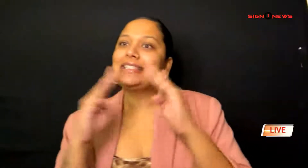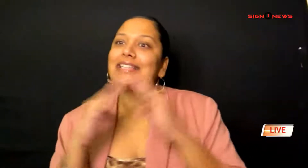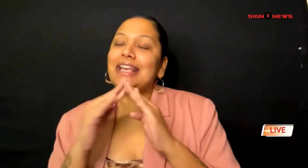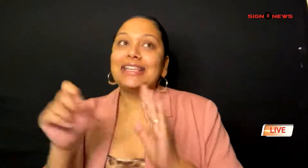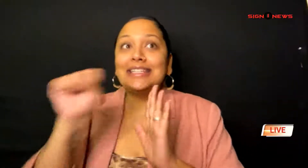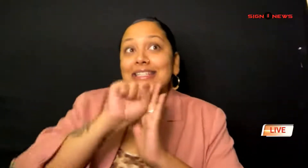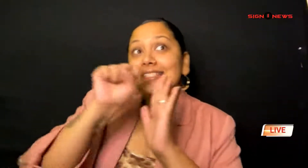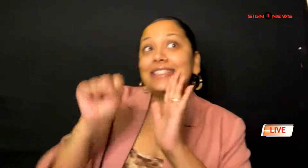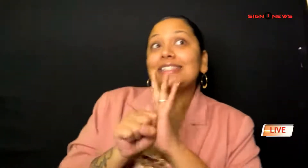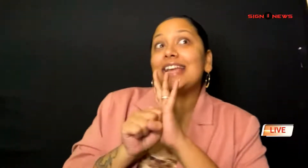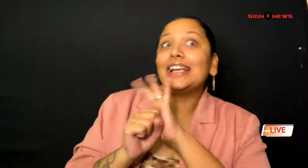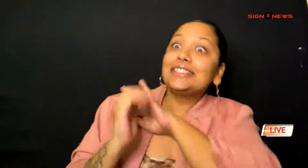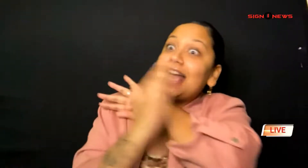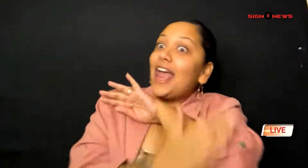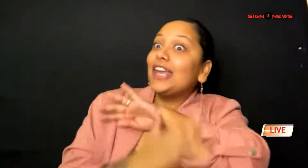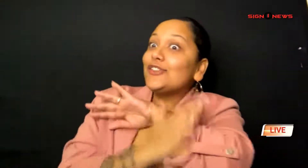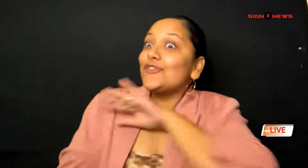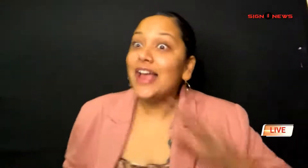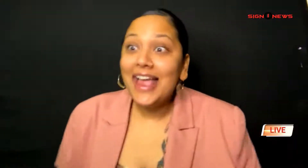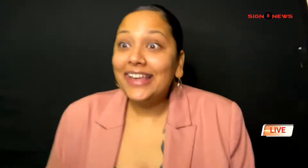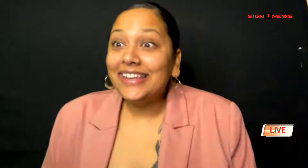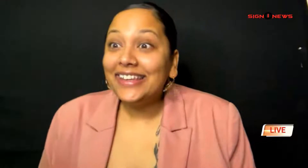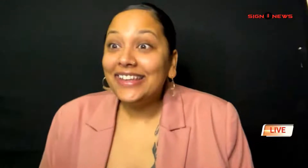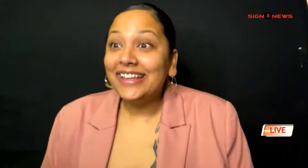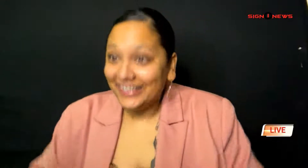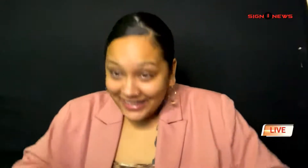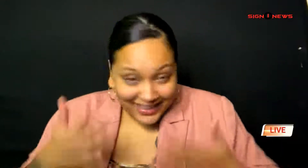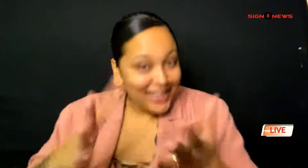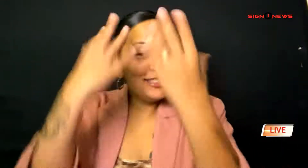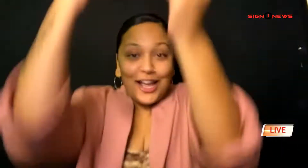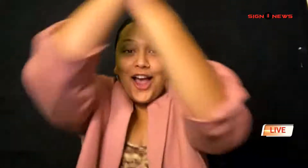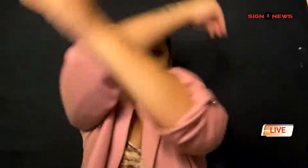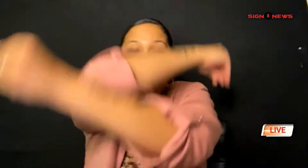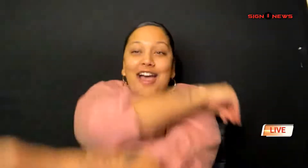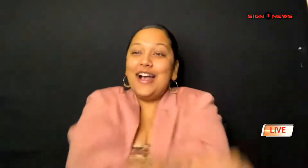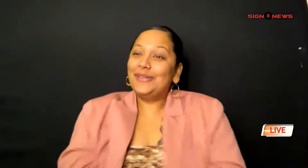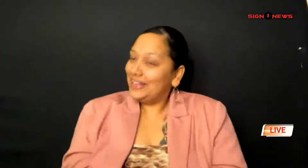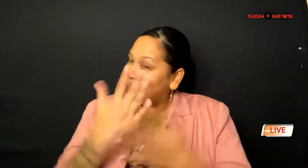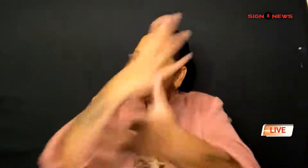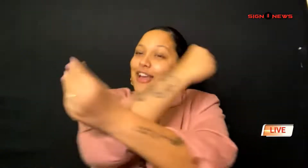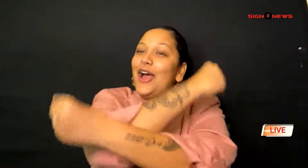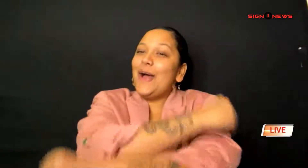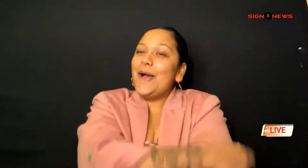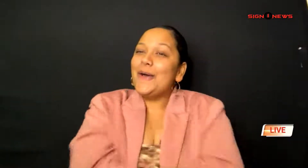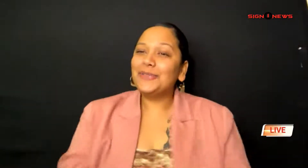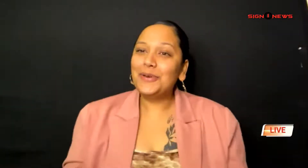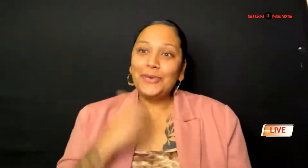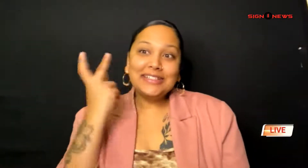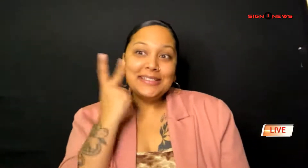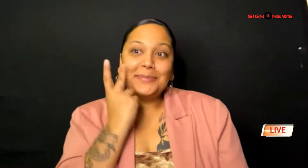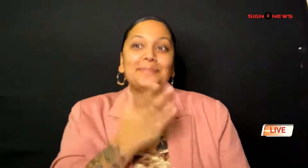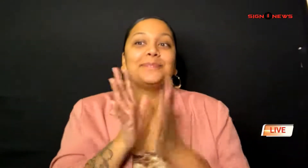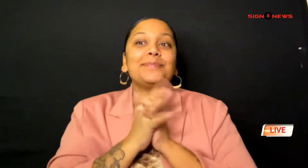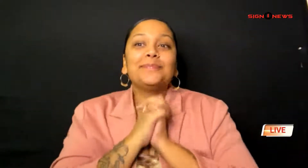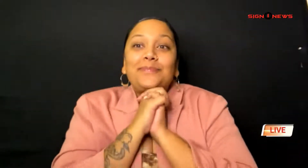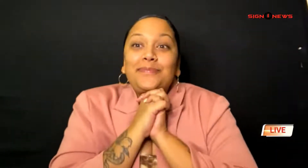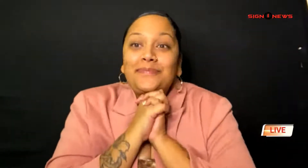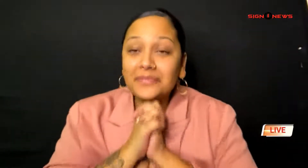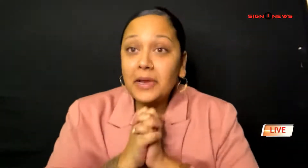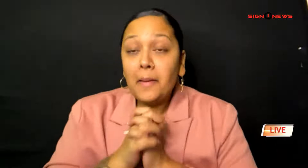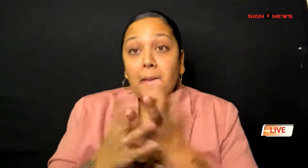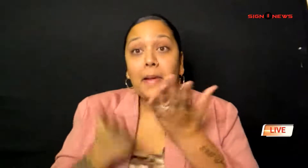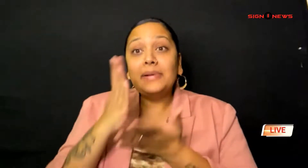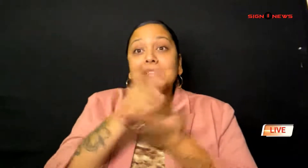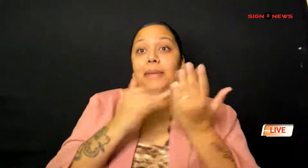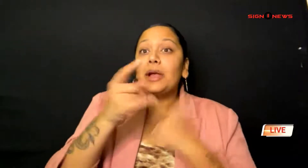your city or your state or your country. Let's check out the comments coming in to see